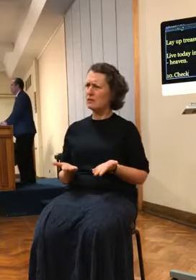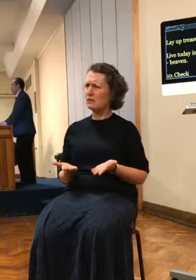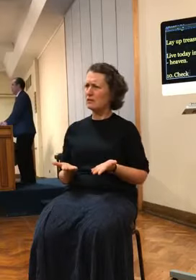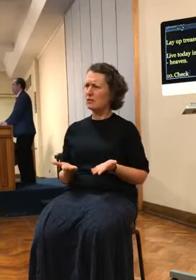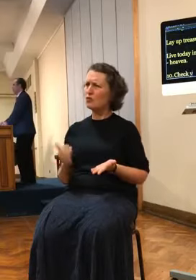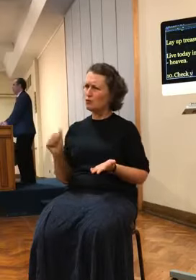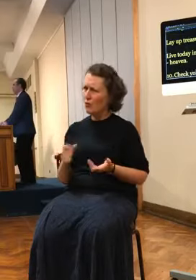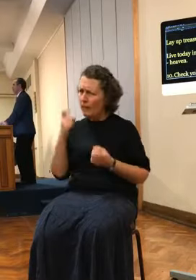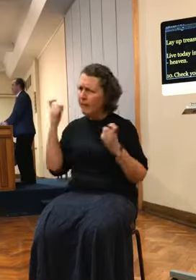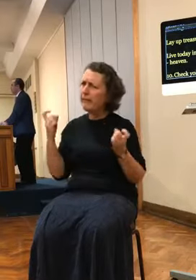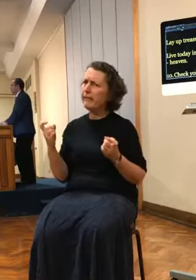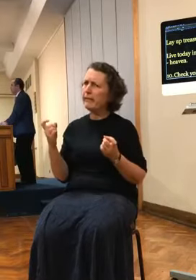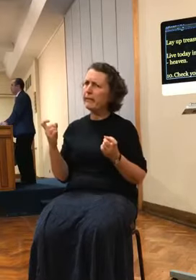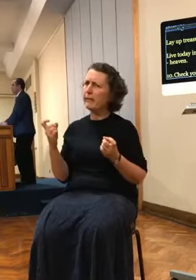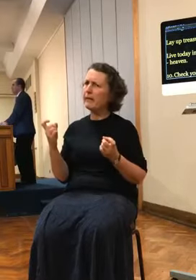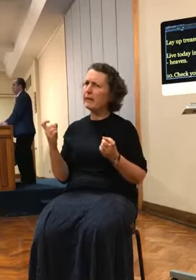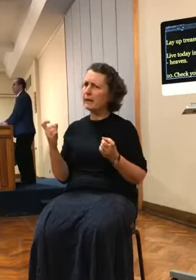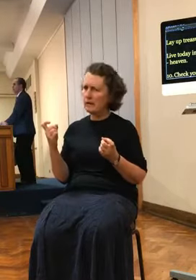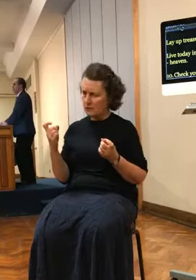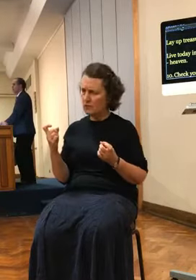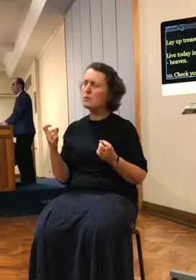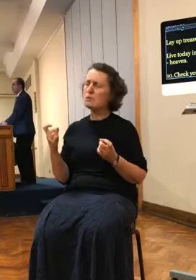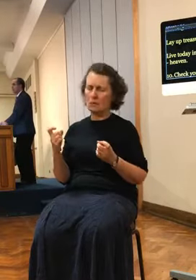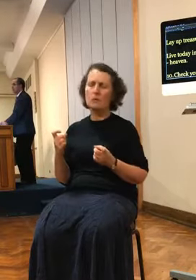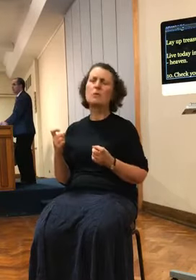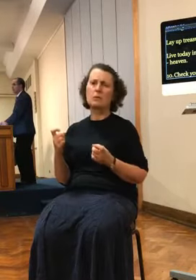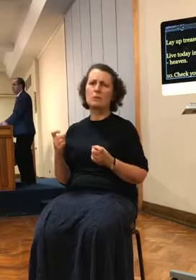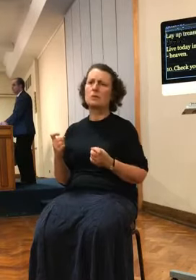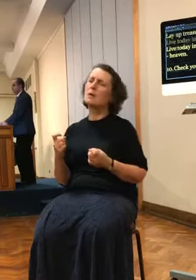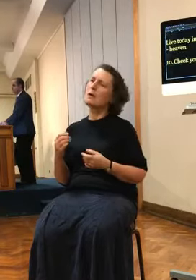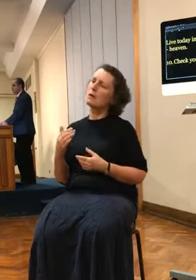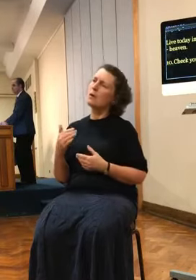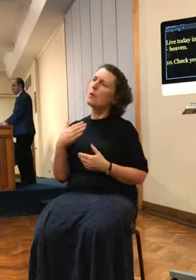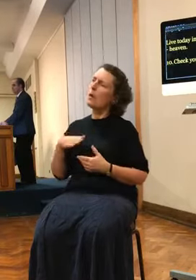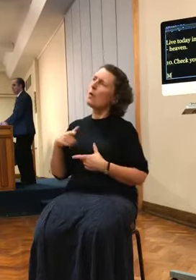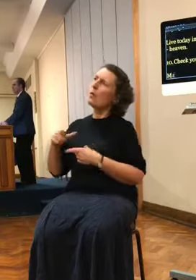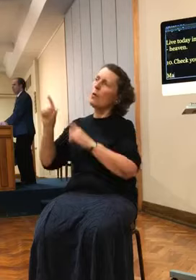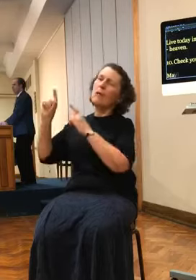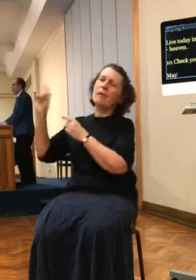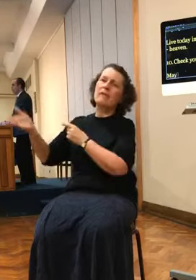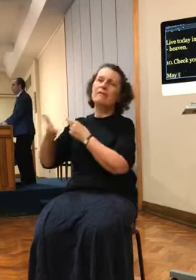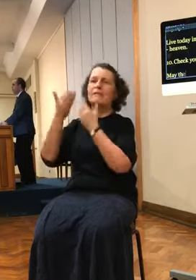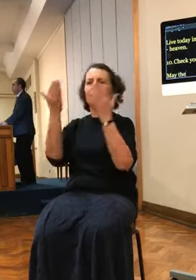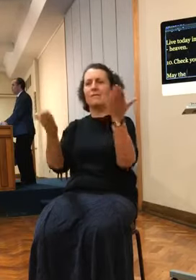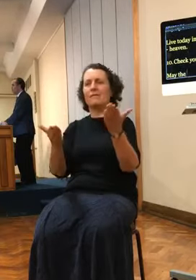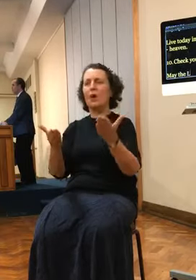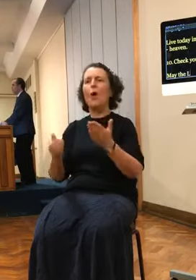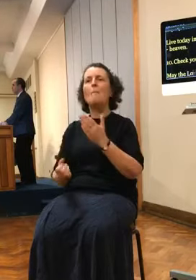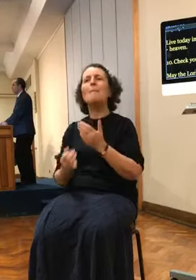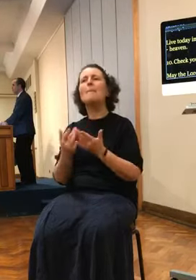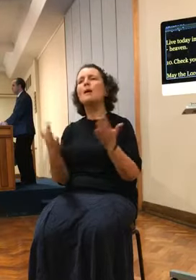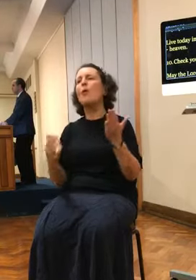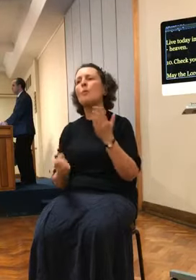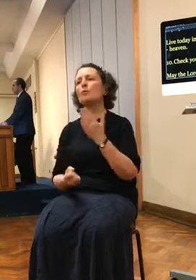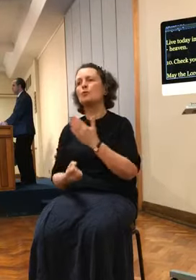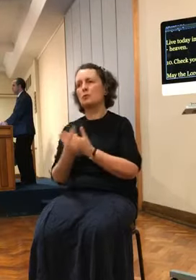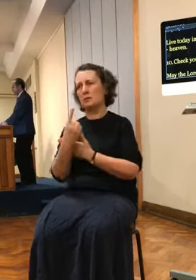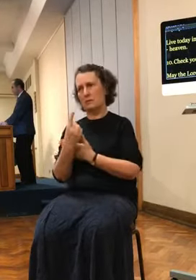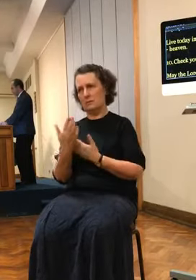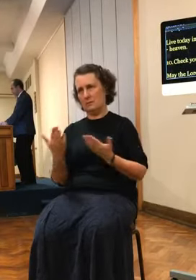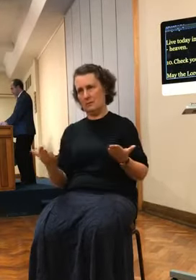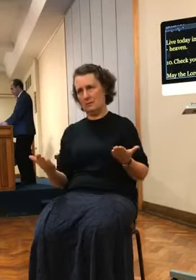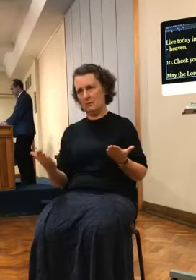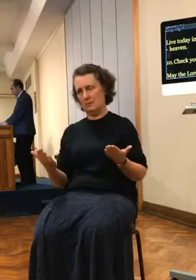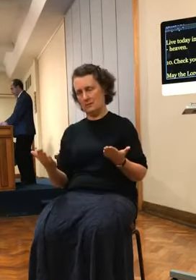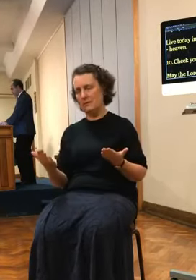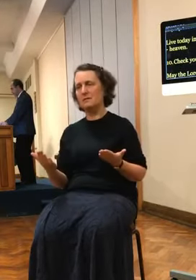the Lord give us many, many opportunities. Every opportunity counts. May